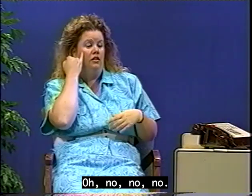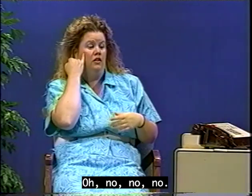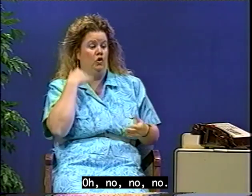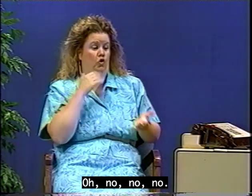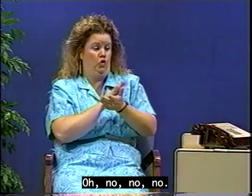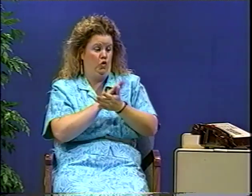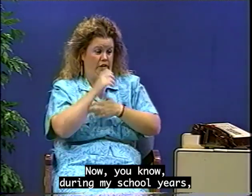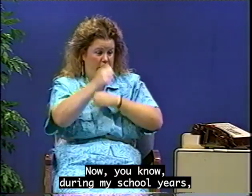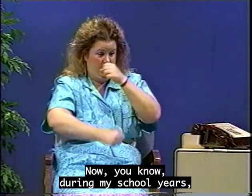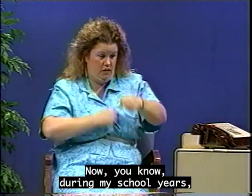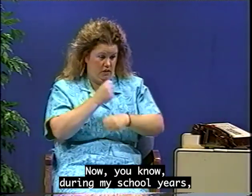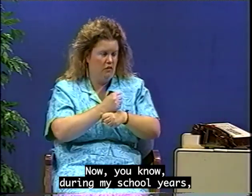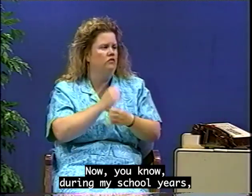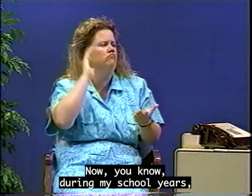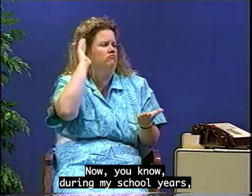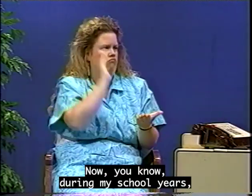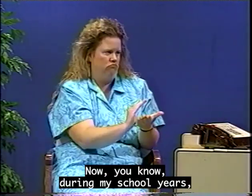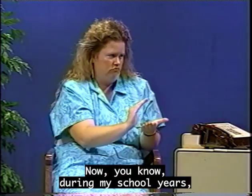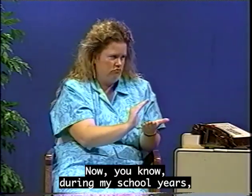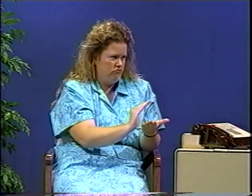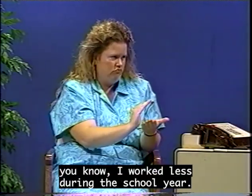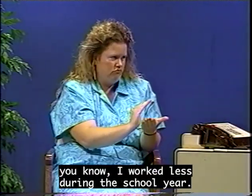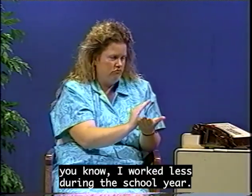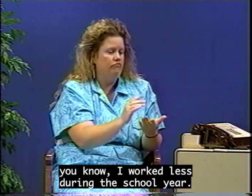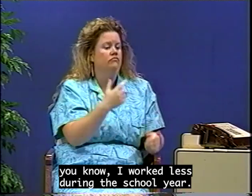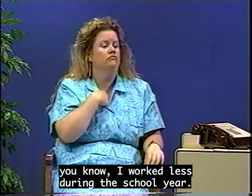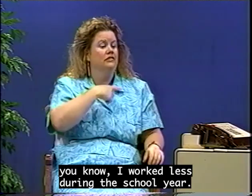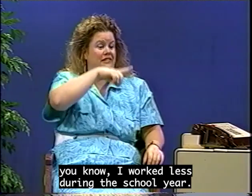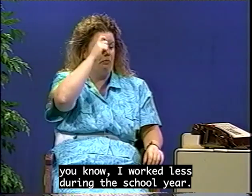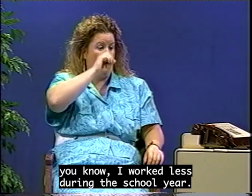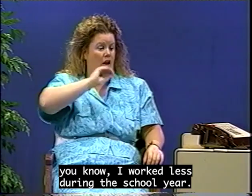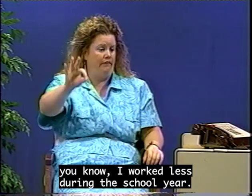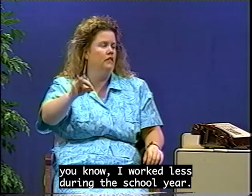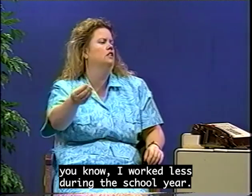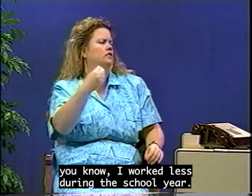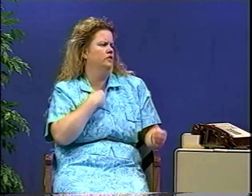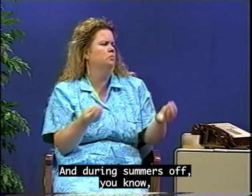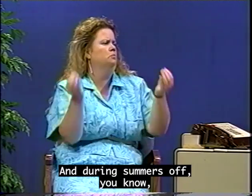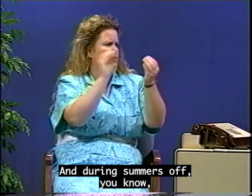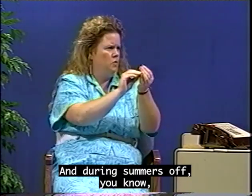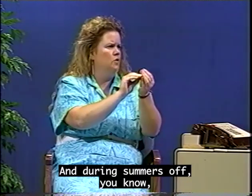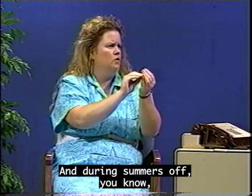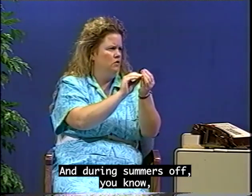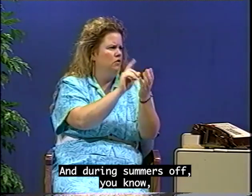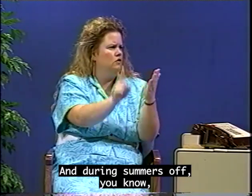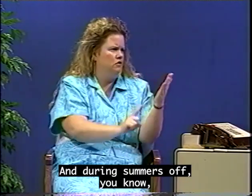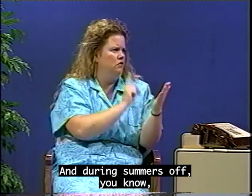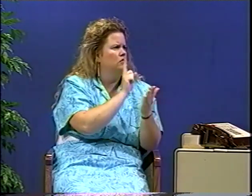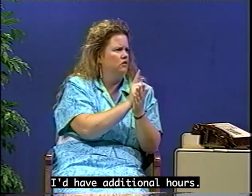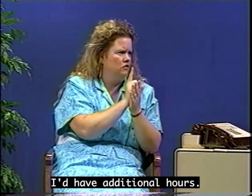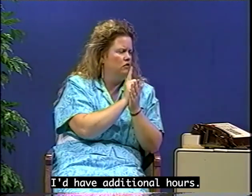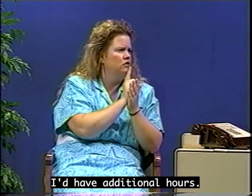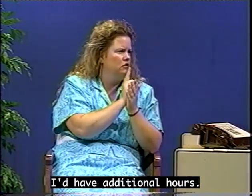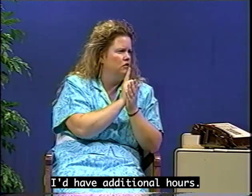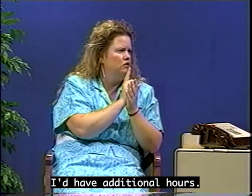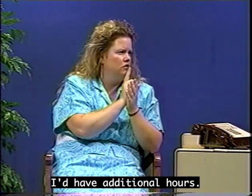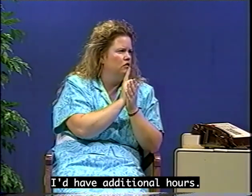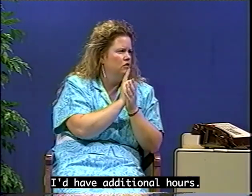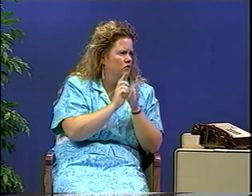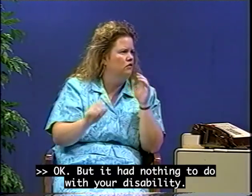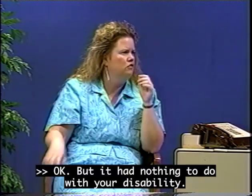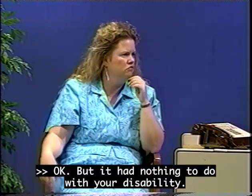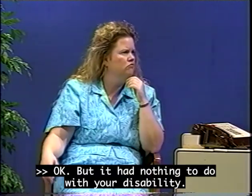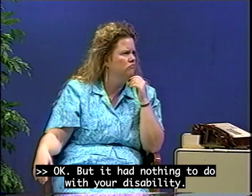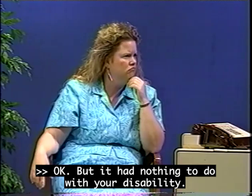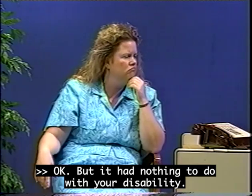Oh, no, no, no. Now, during my school years, I worked less during the school year. And during summers off, they would, I'd have additional